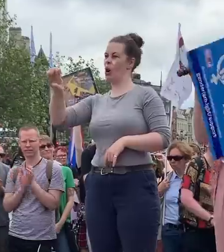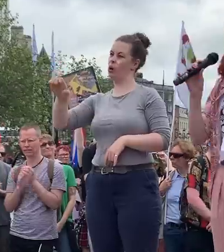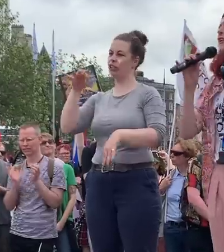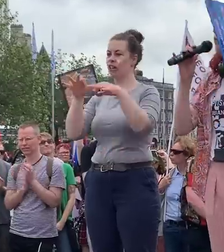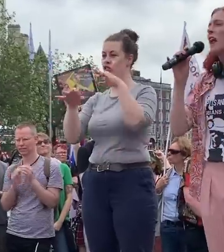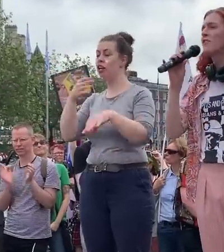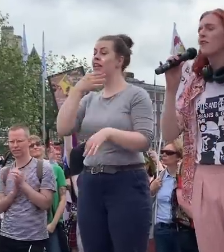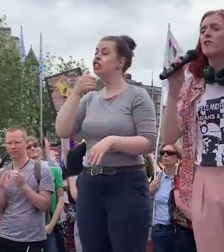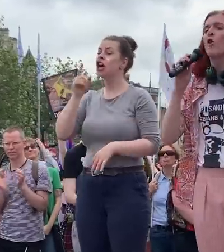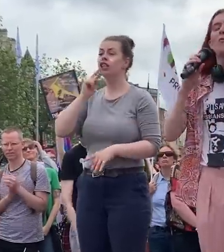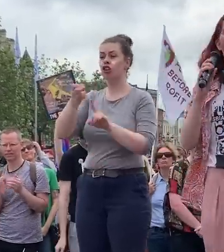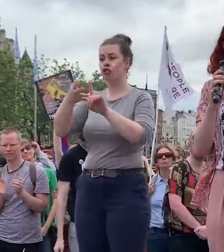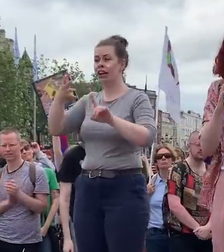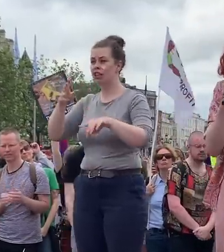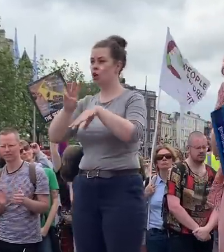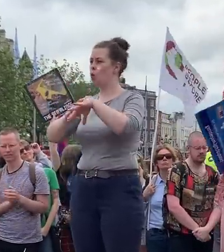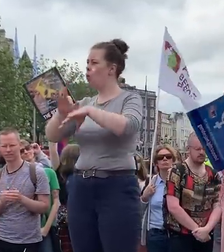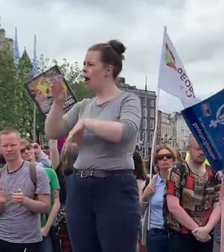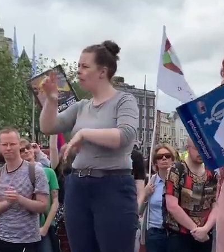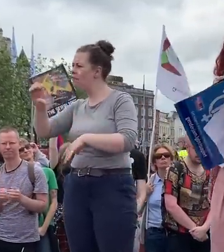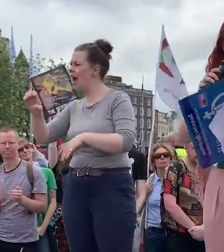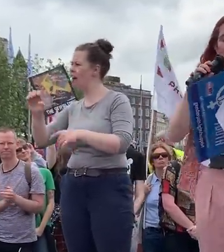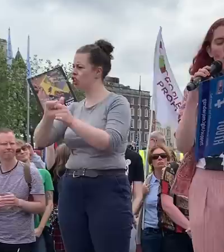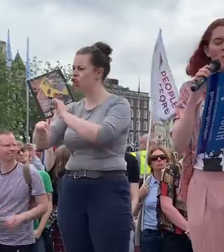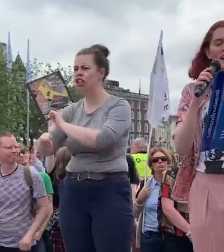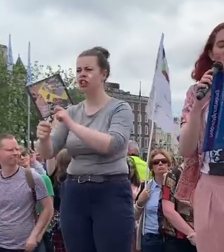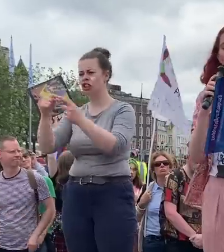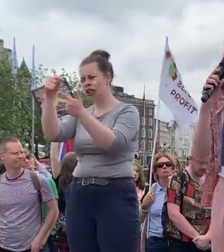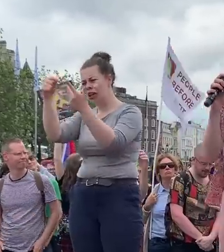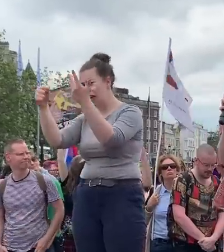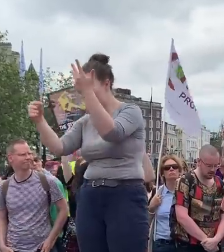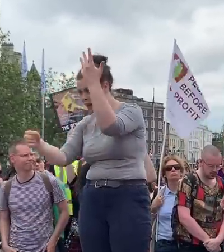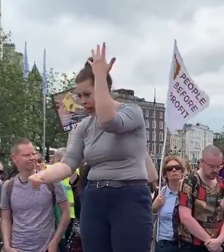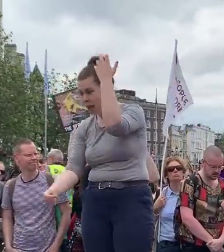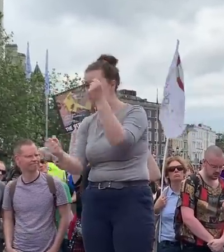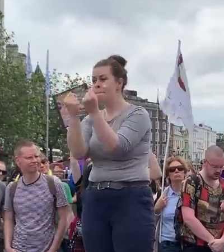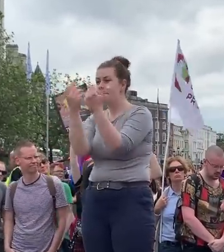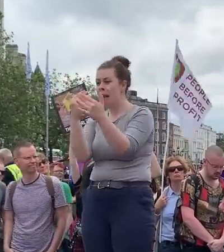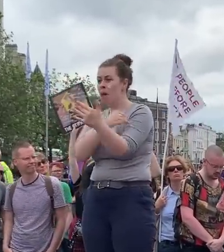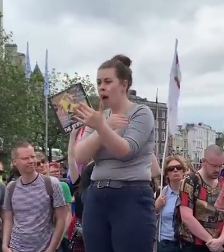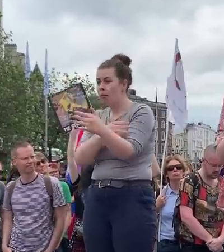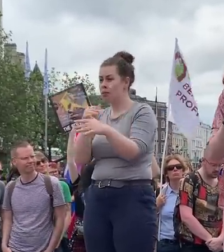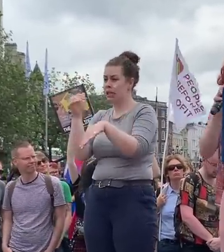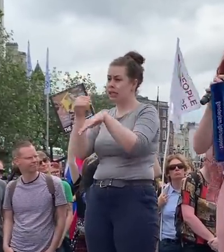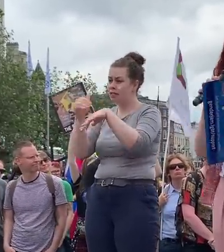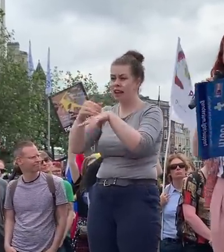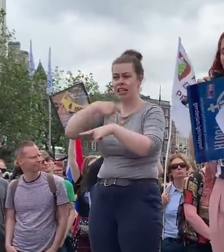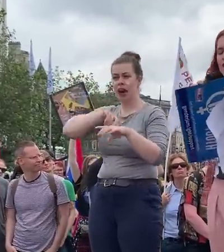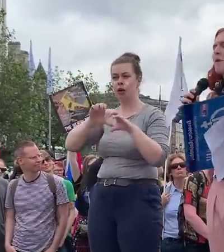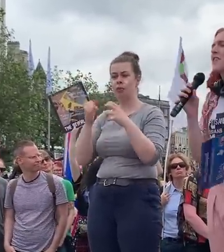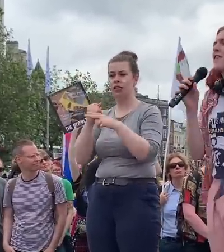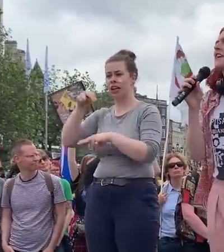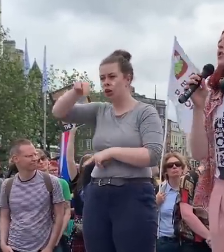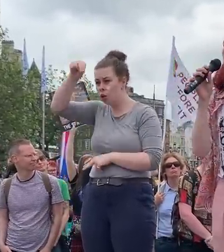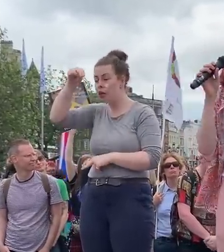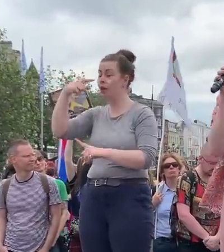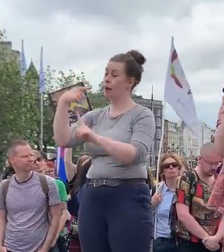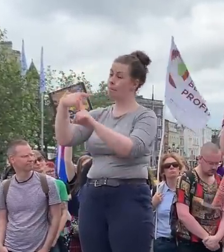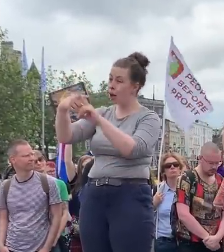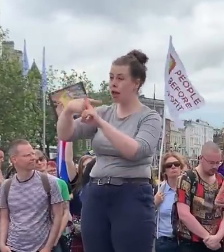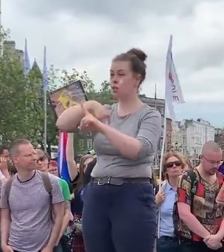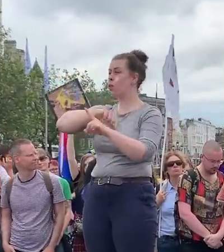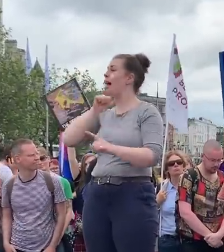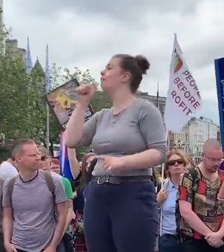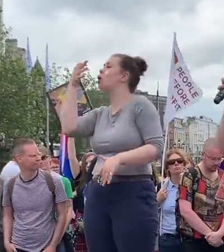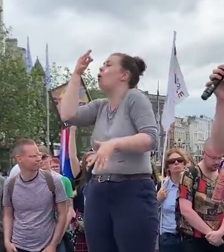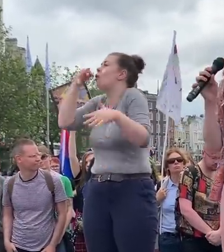Gender recognition, welfare reform, housing rights. There are so many issues harming the community in the north, compounded by the fact that we have